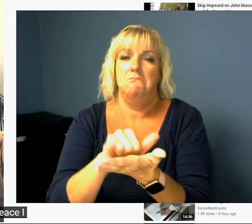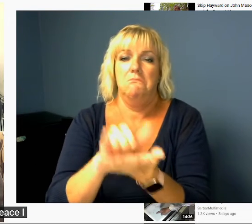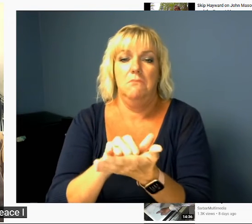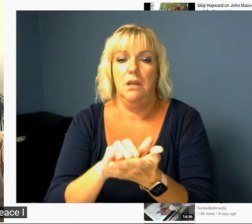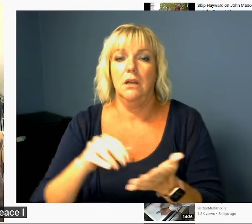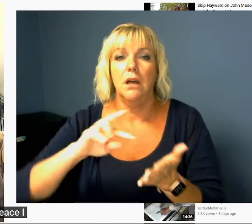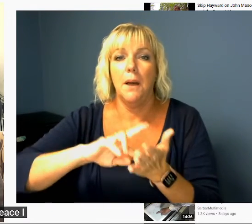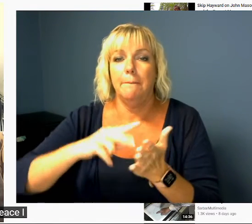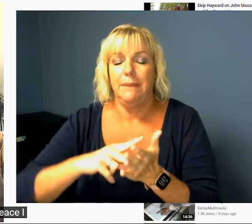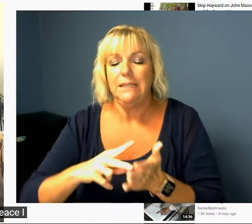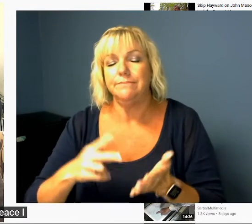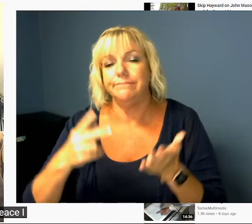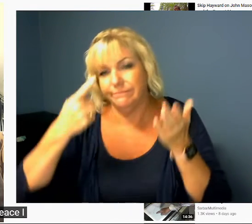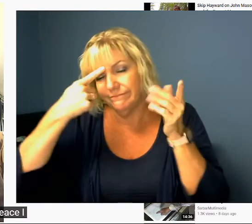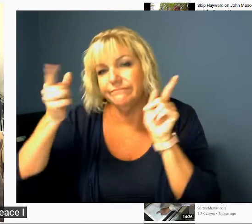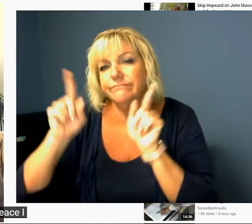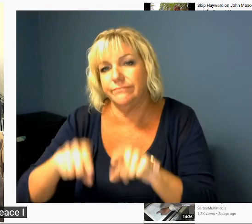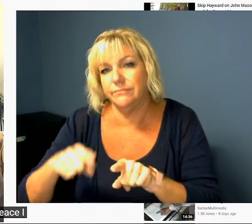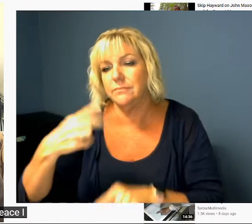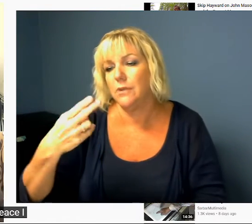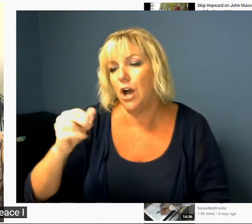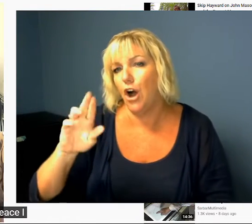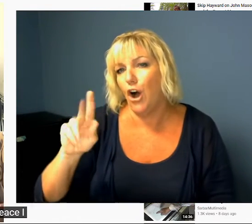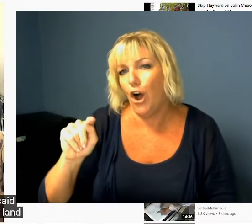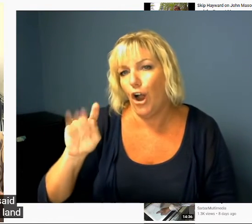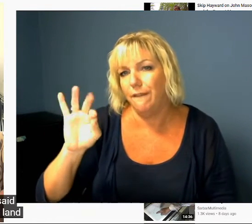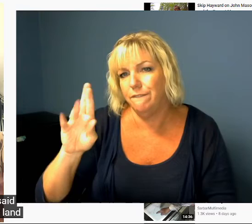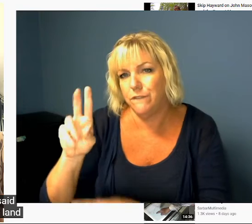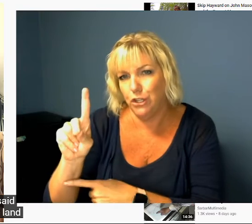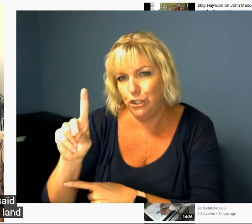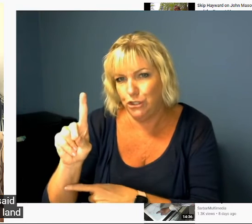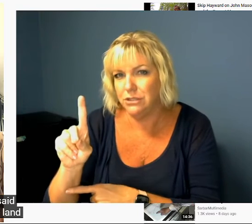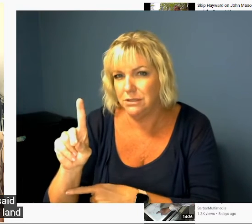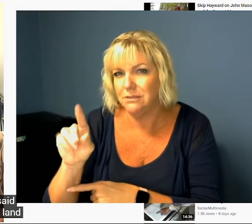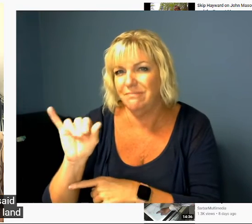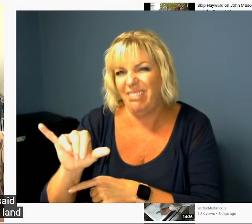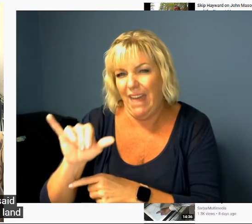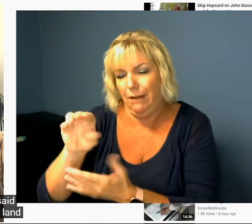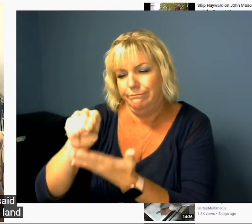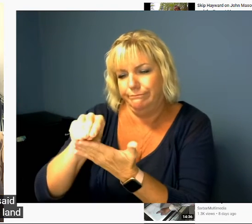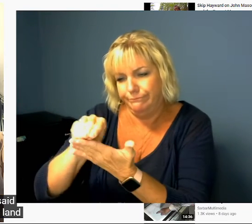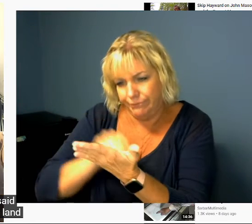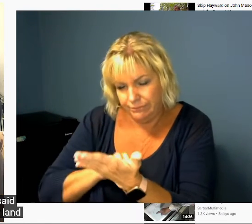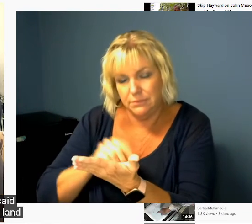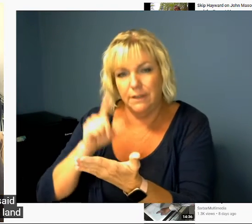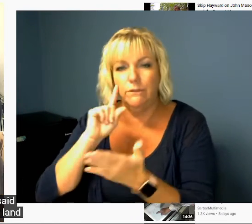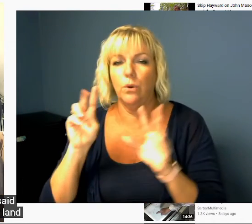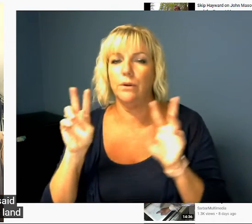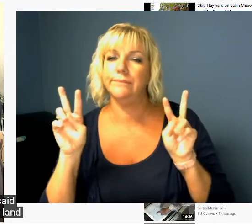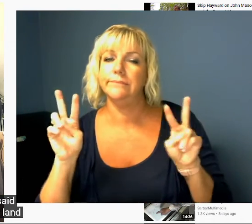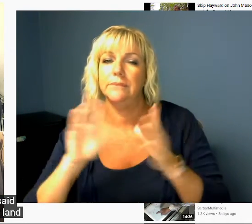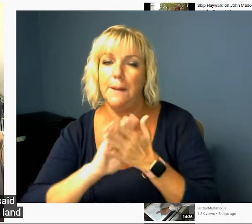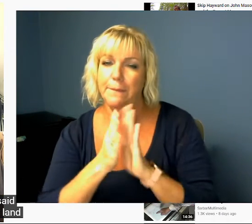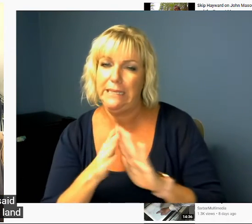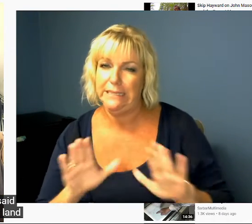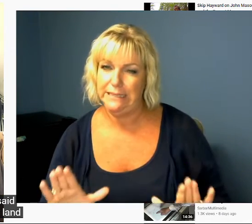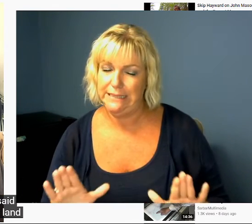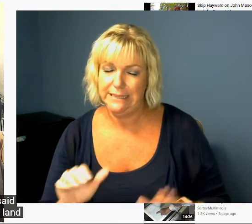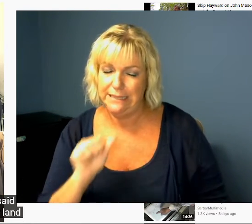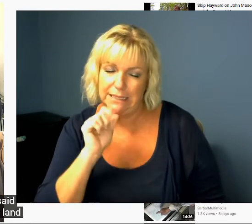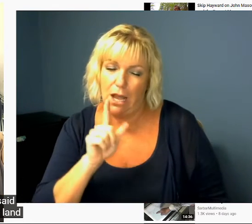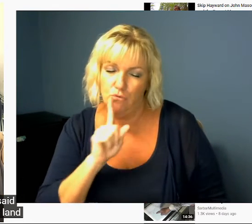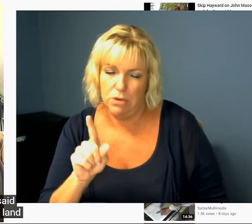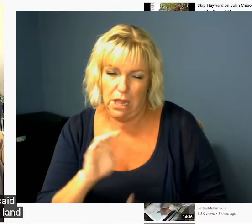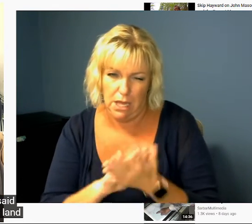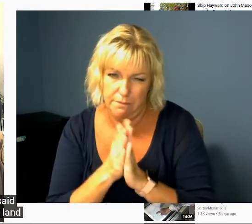Treaty of Hartford is the peace. I use that word really loosely. It said that